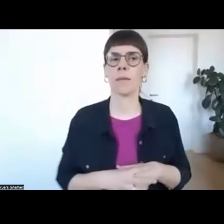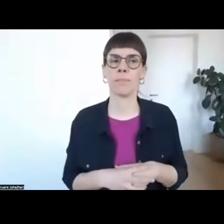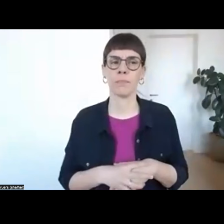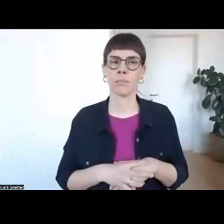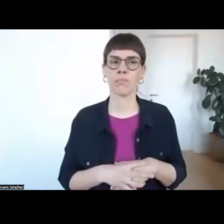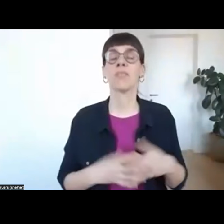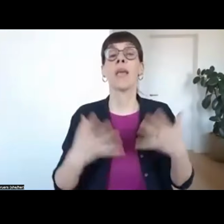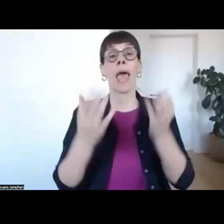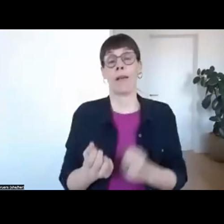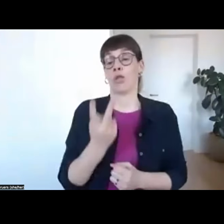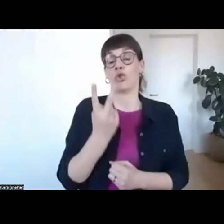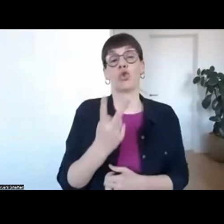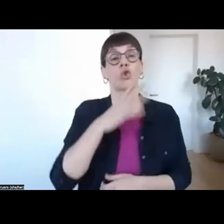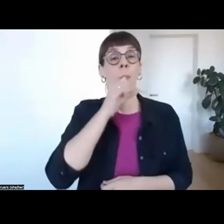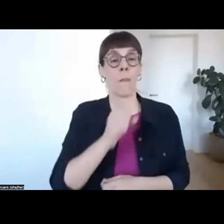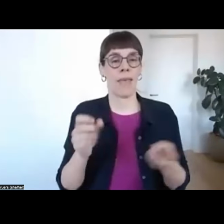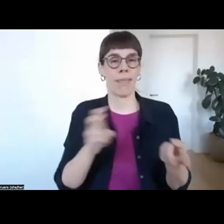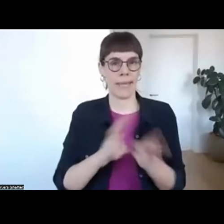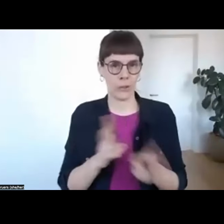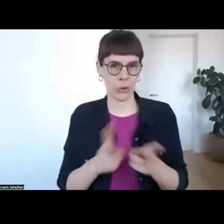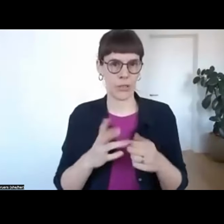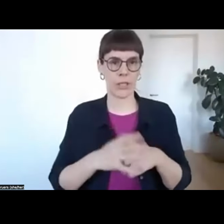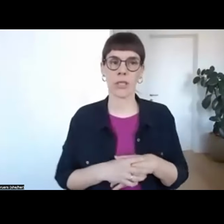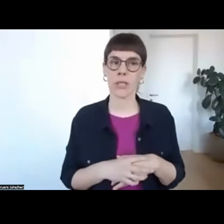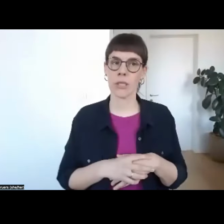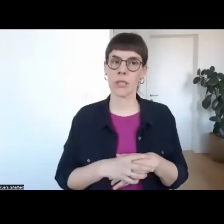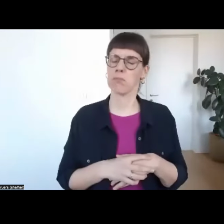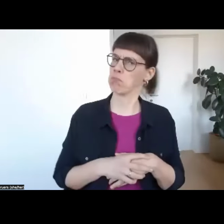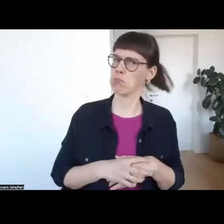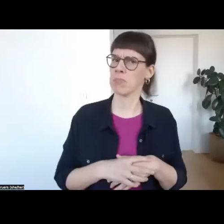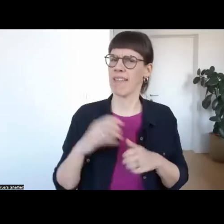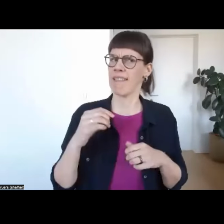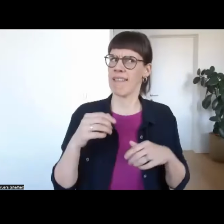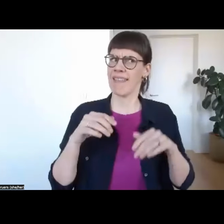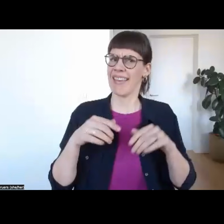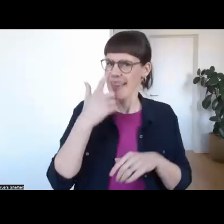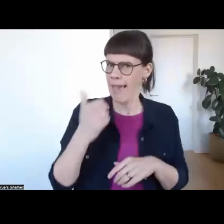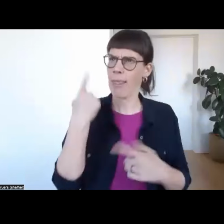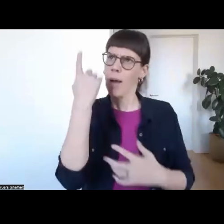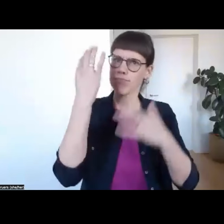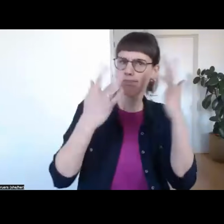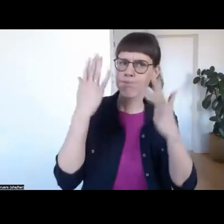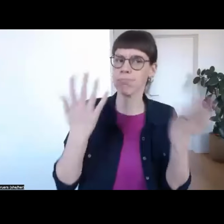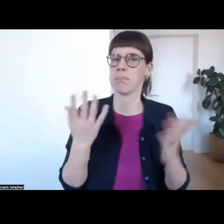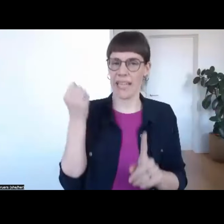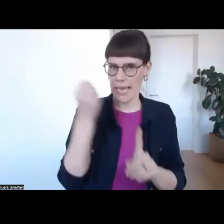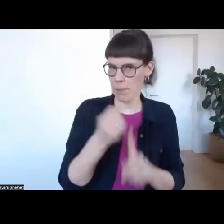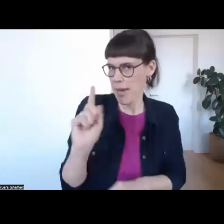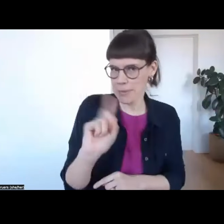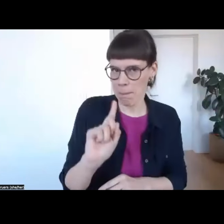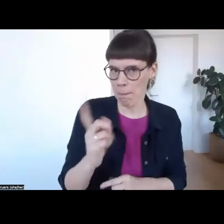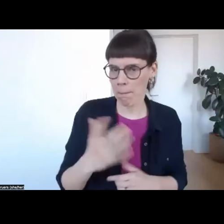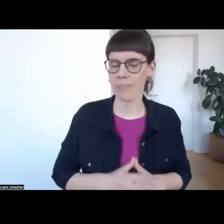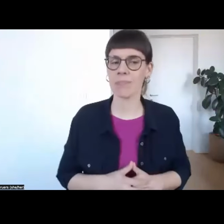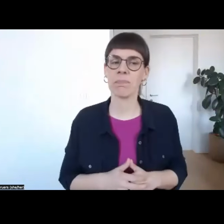is mostly male and 2 male interpreters working in that setting. So just